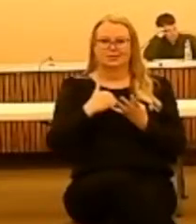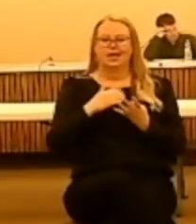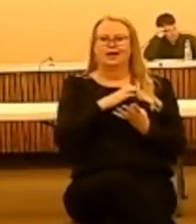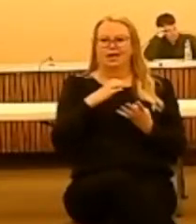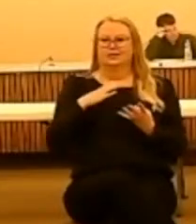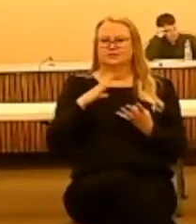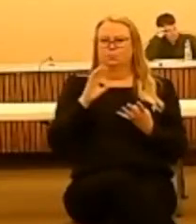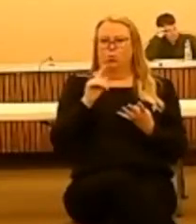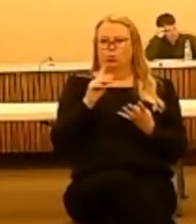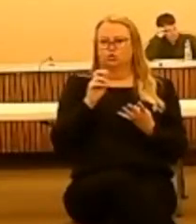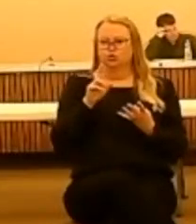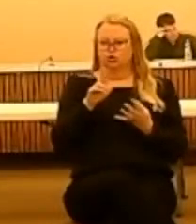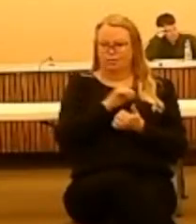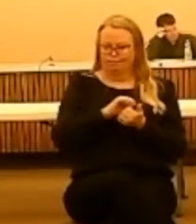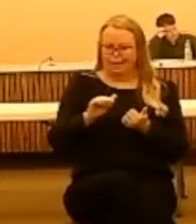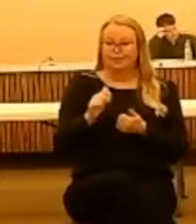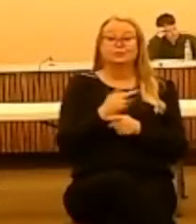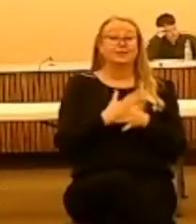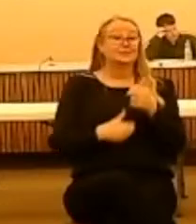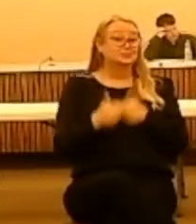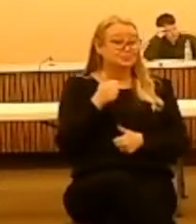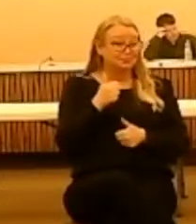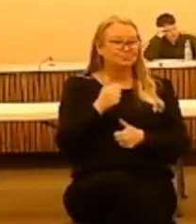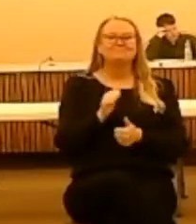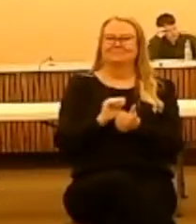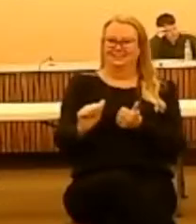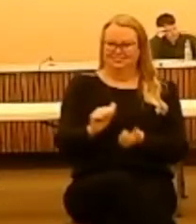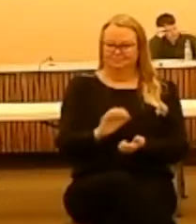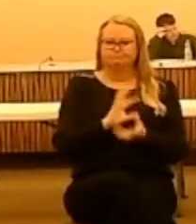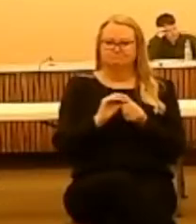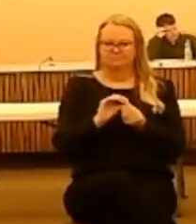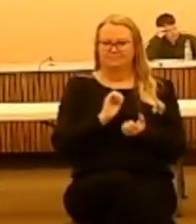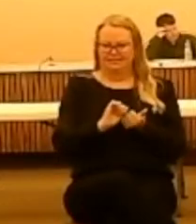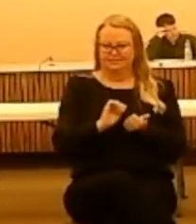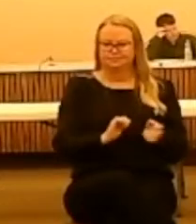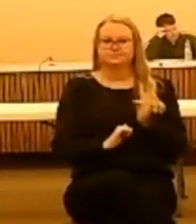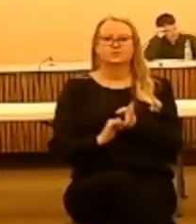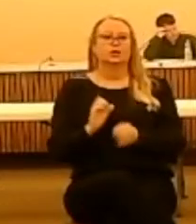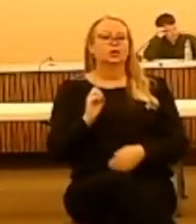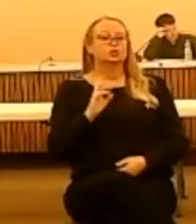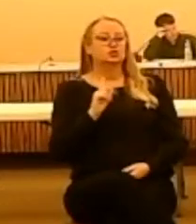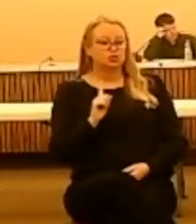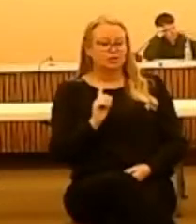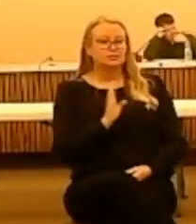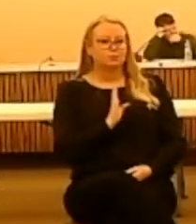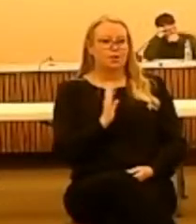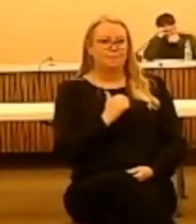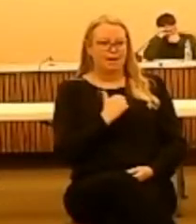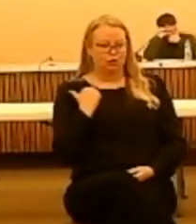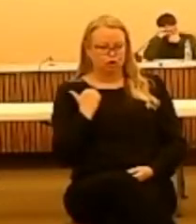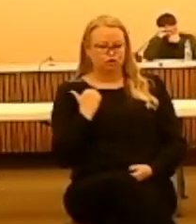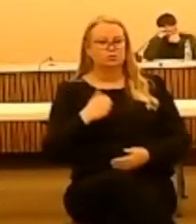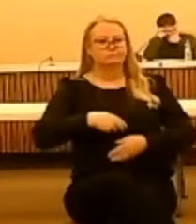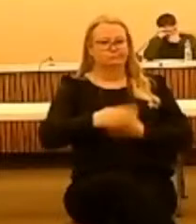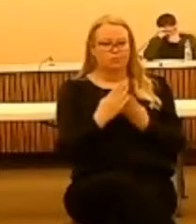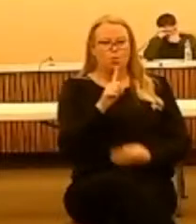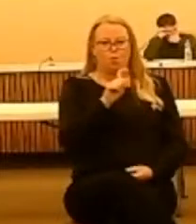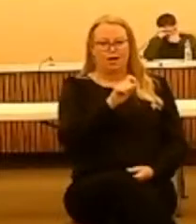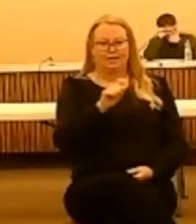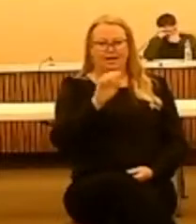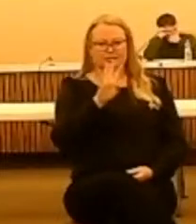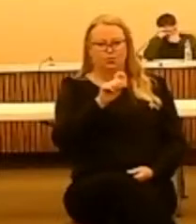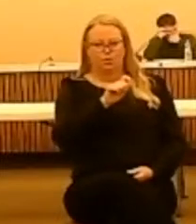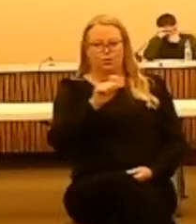Bolzner? Aye. Supervisor Schultz? Aye. Supervisor Schultz and fellow board members, I have resolution number